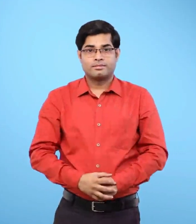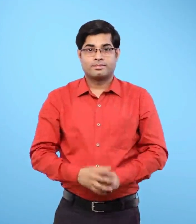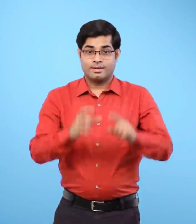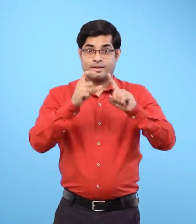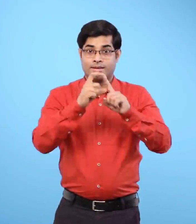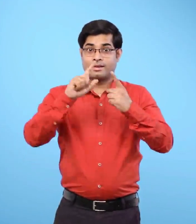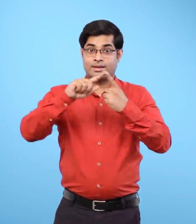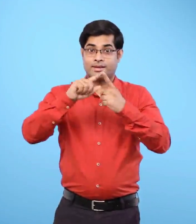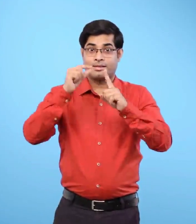Deepak